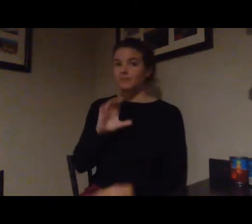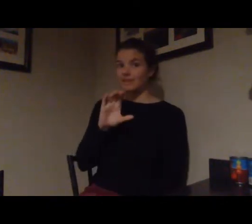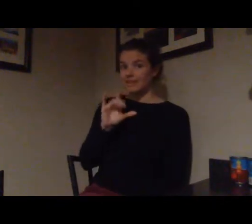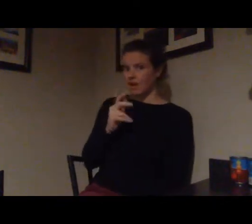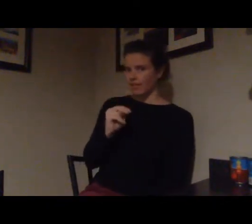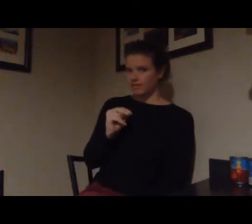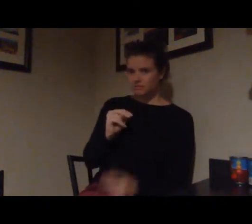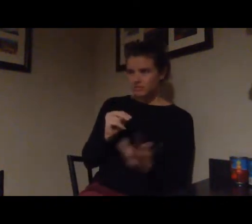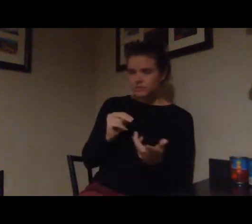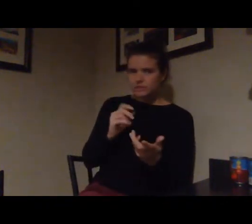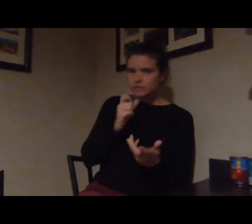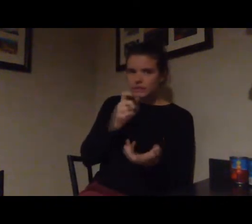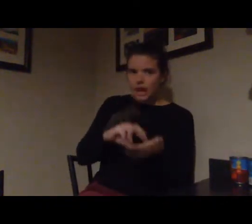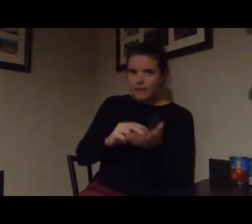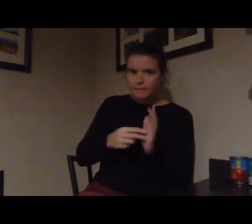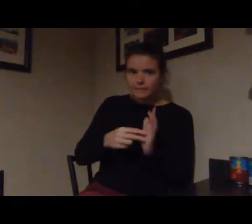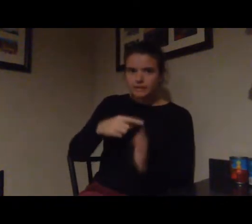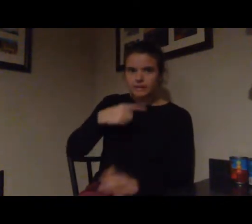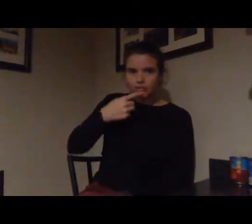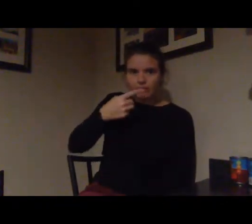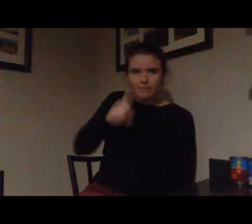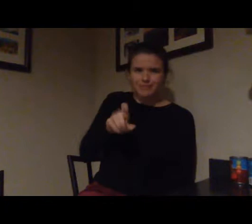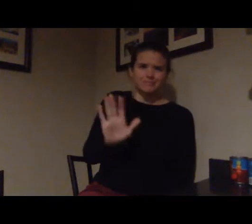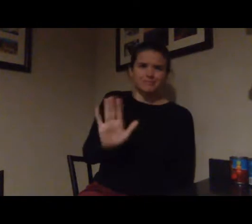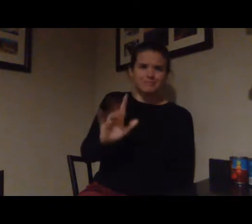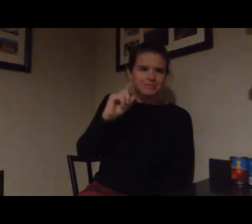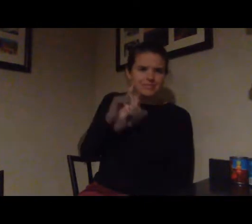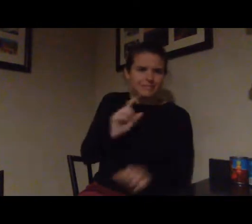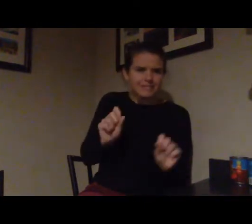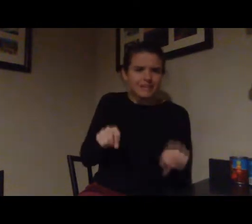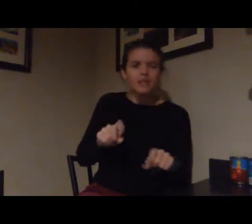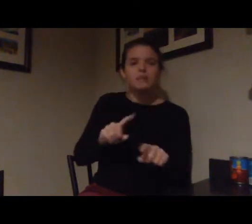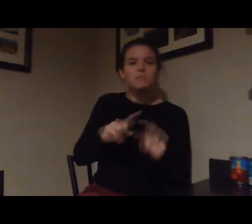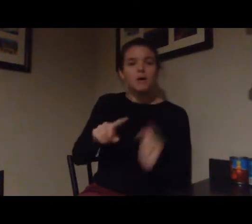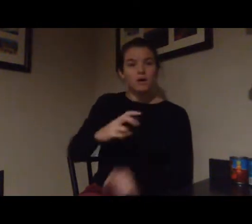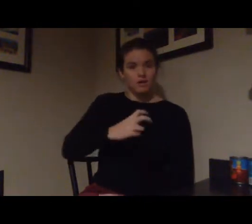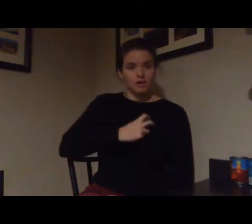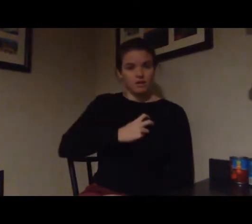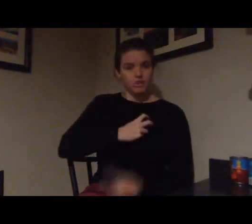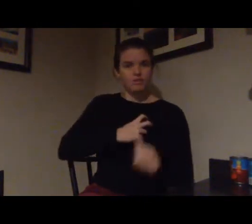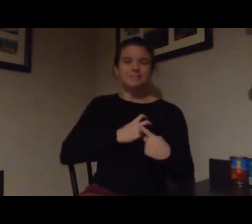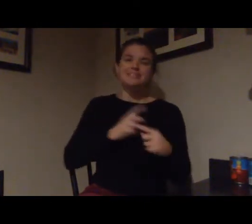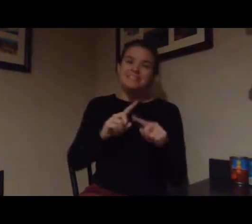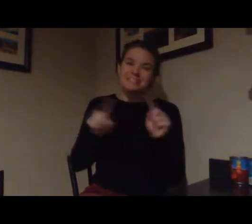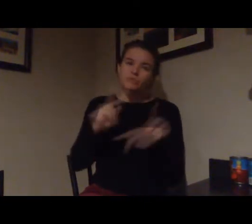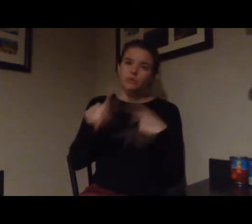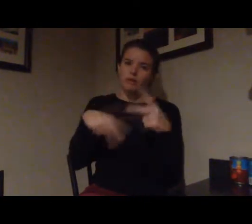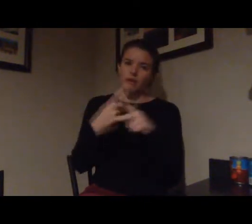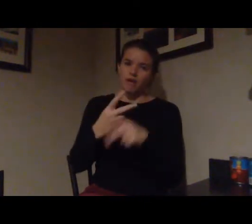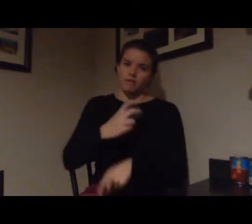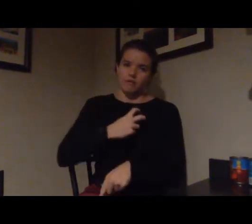person couldn't do it, but to be a consultant, there's different types of consultants.